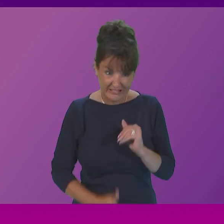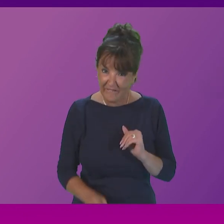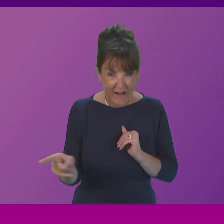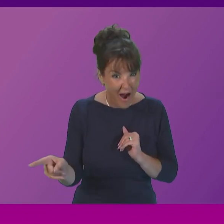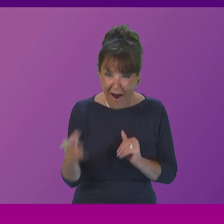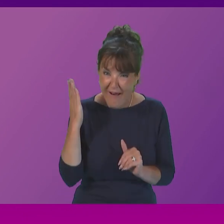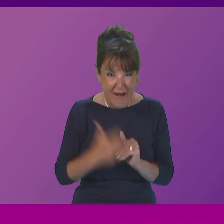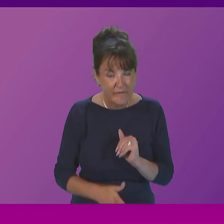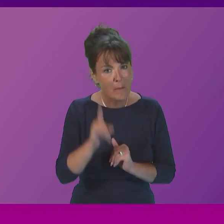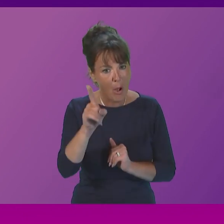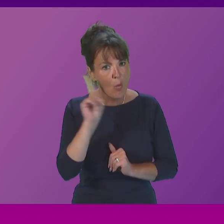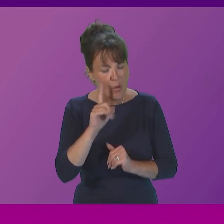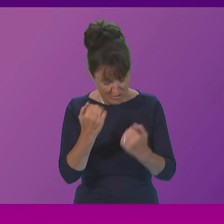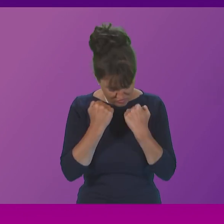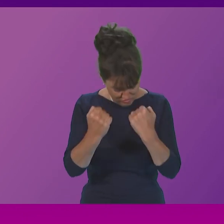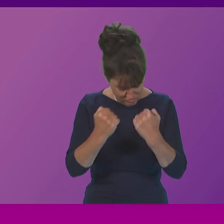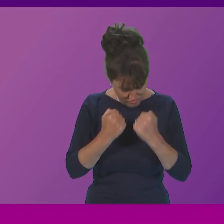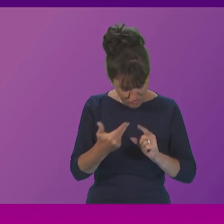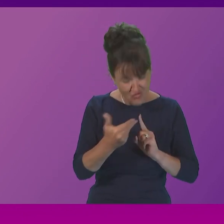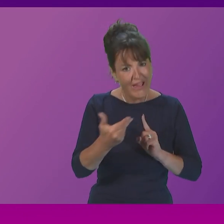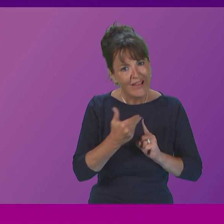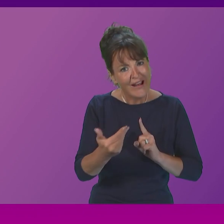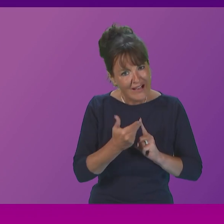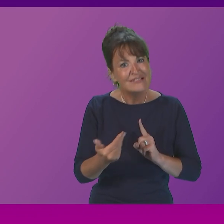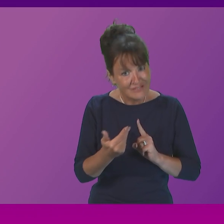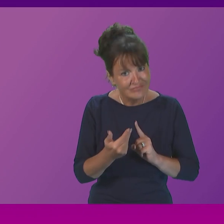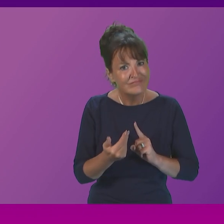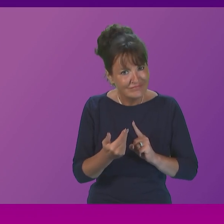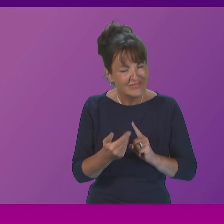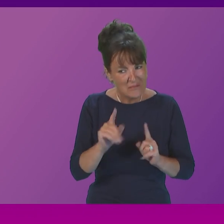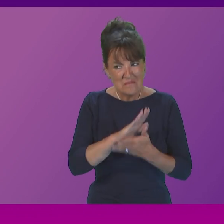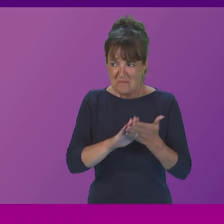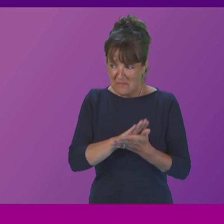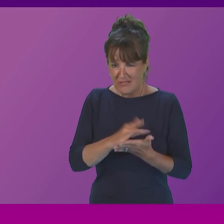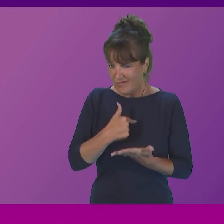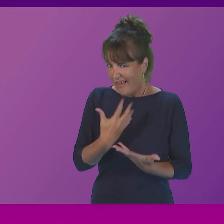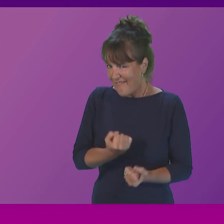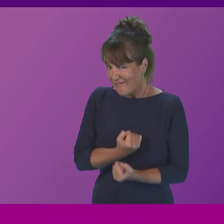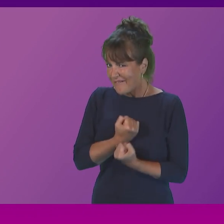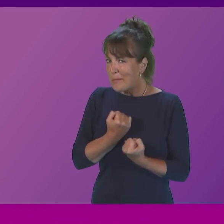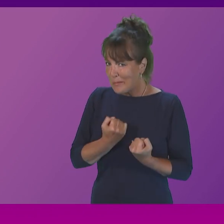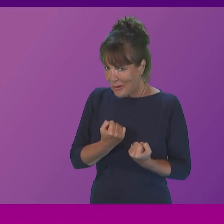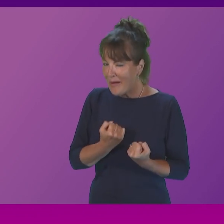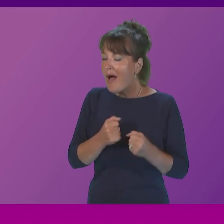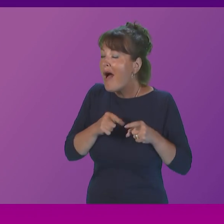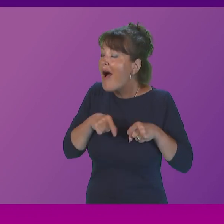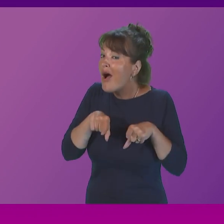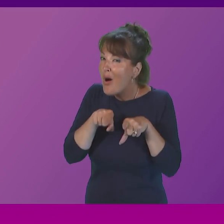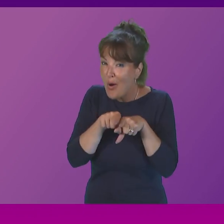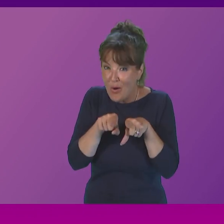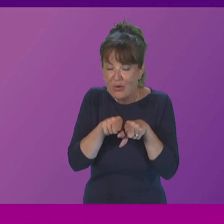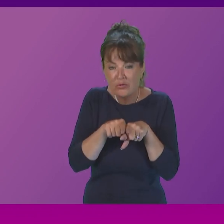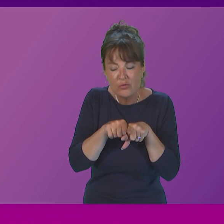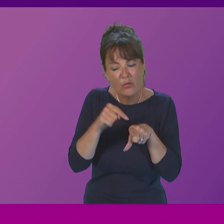the fact that women just recognise that, I think, gives us the power, but also